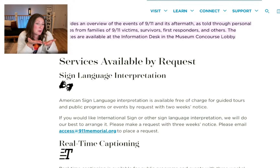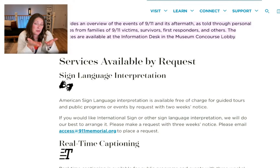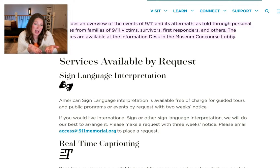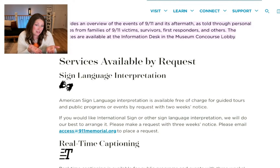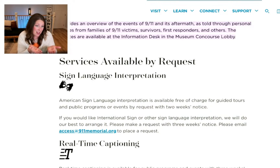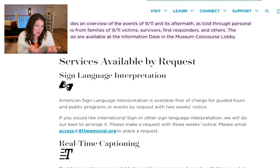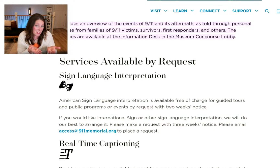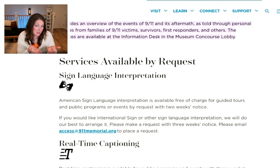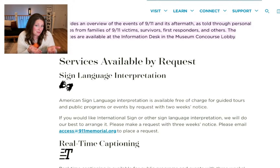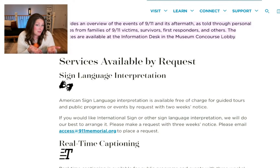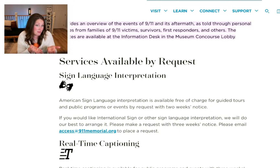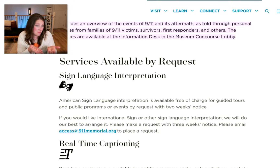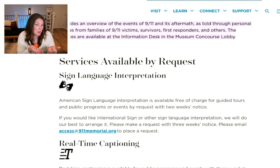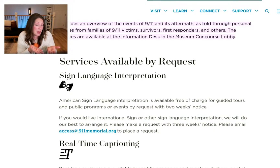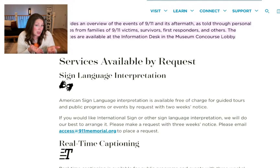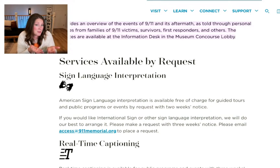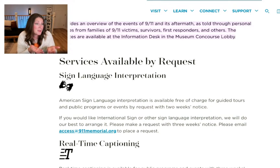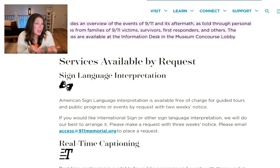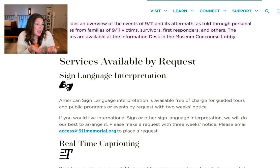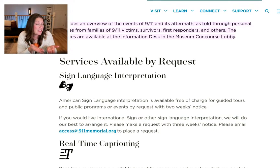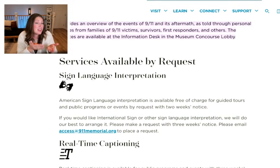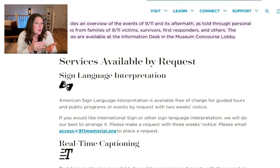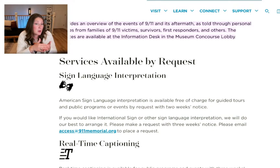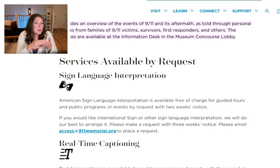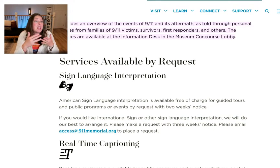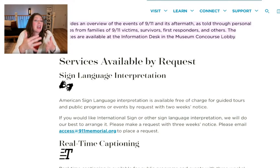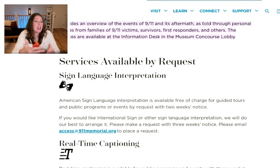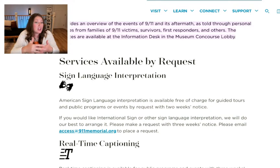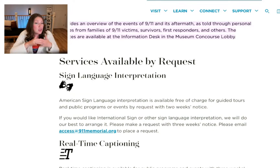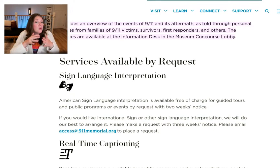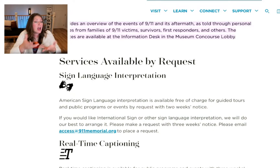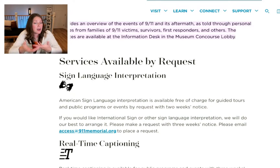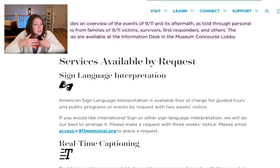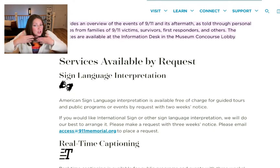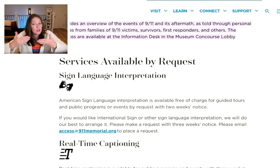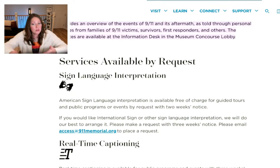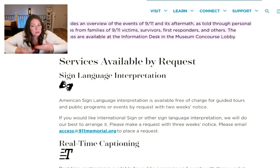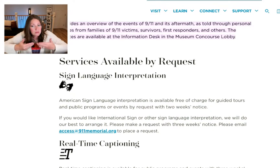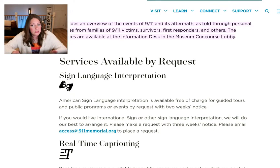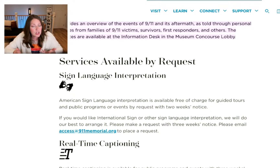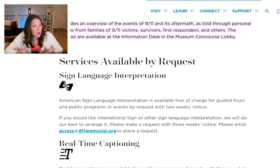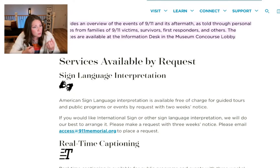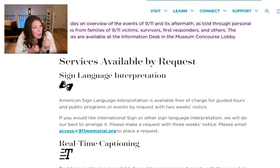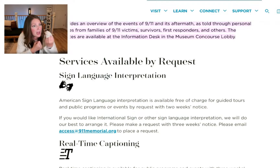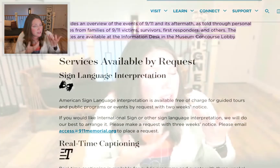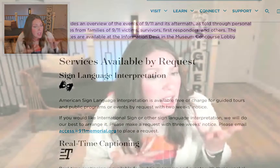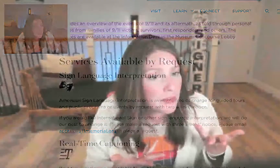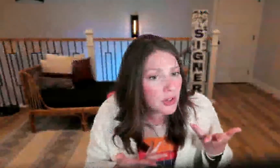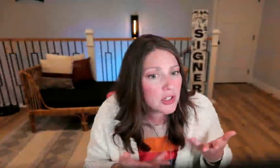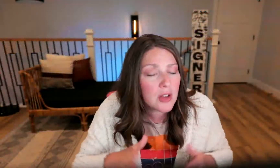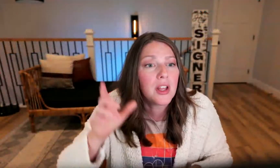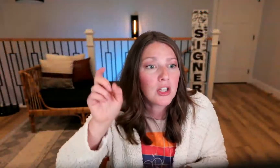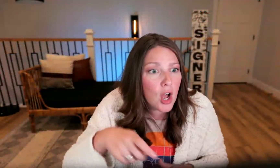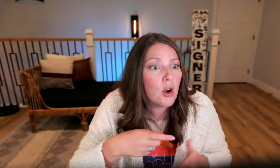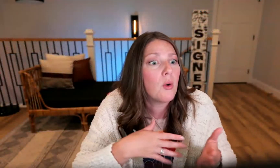provide that. Okay, and then it would be you have to advocate for yourself. Like, no,